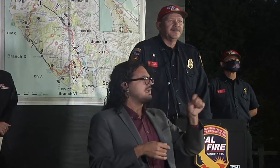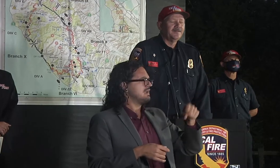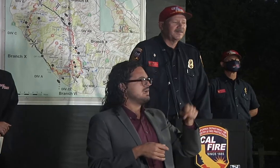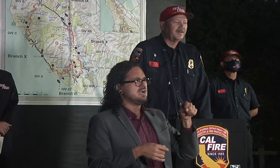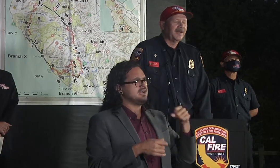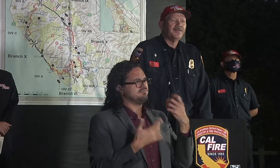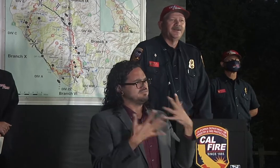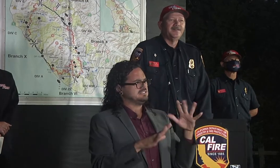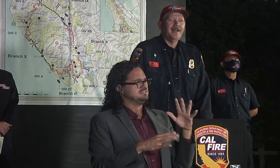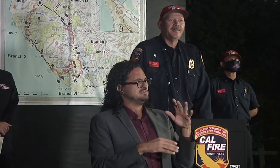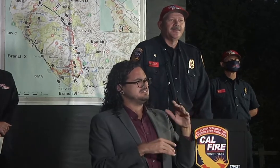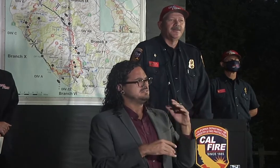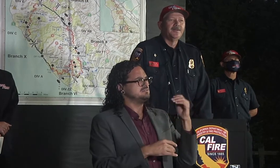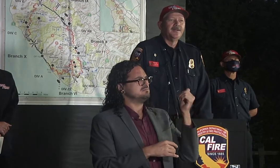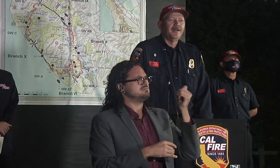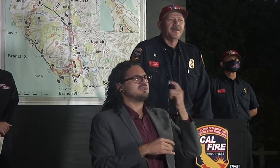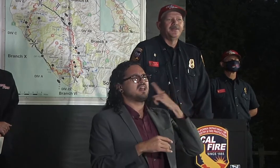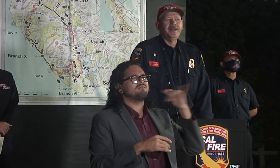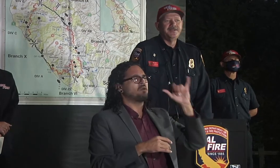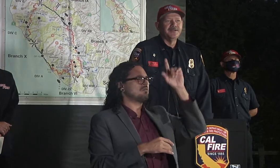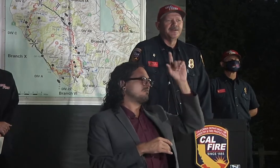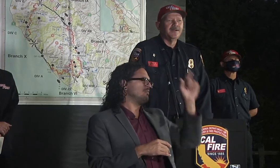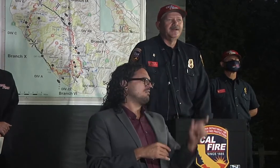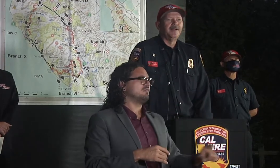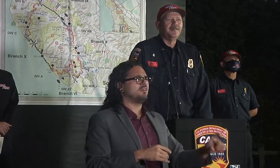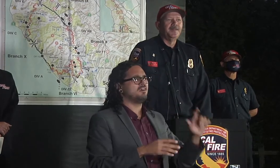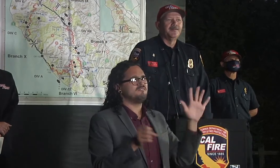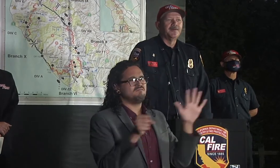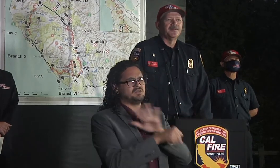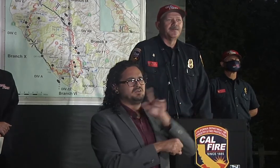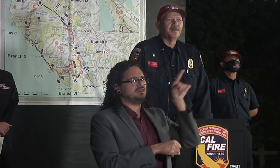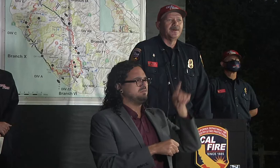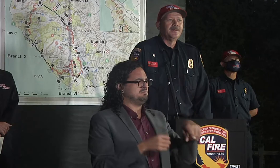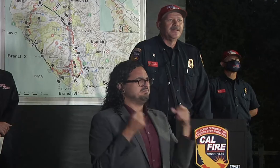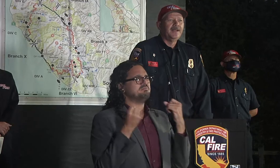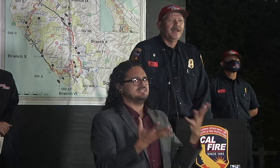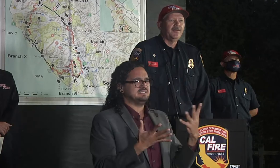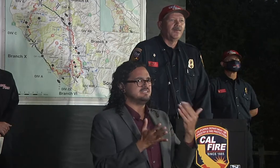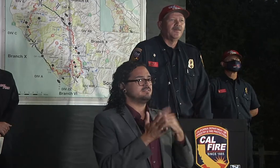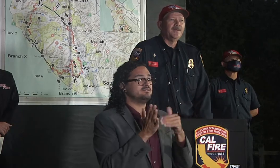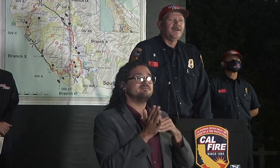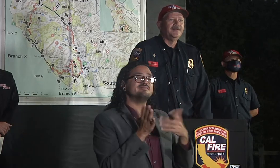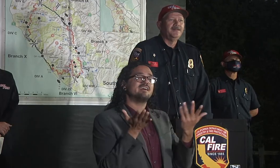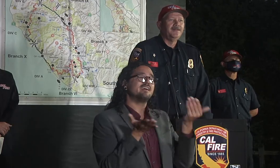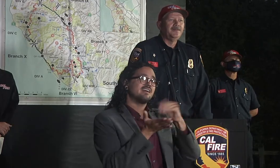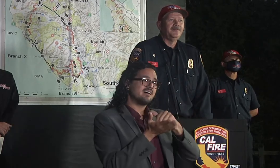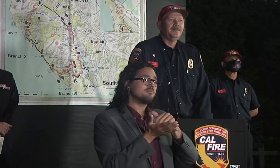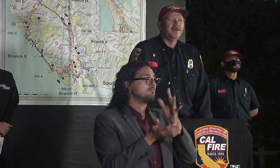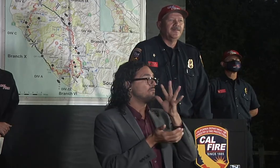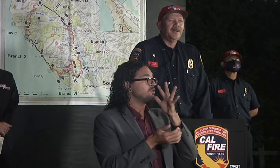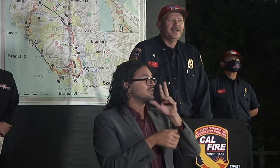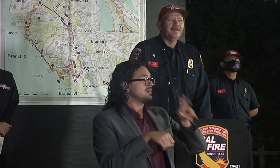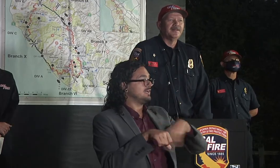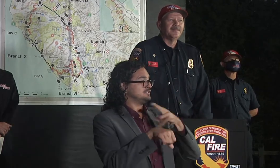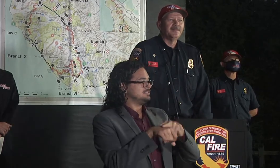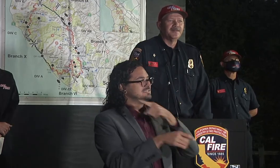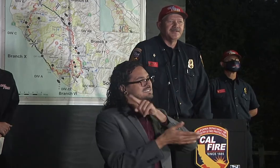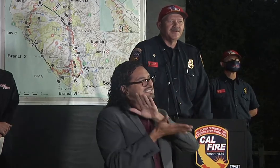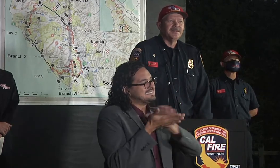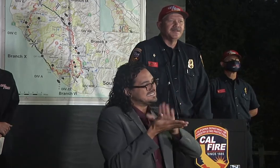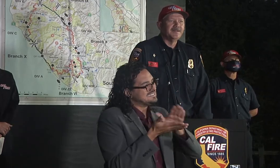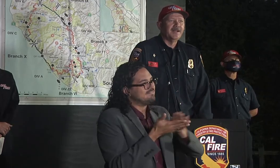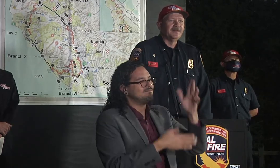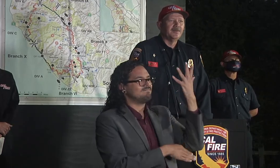This is just another example of Mother Nature cleaning up the forest floor and what we need to do to mitigate some